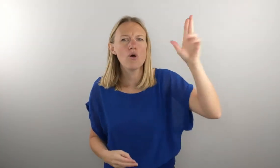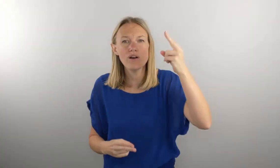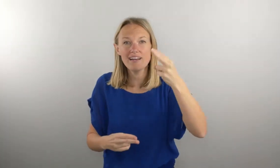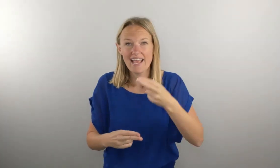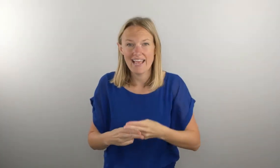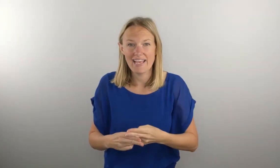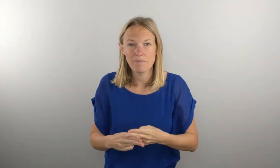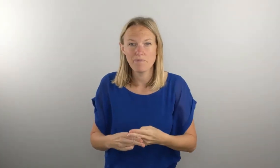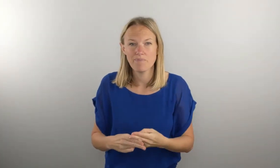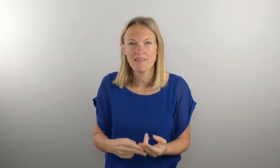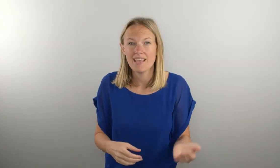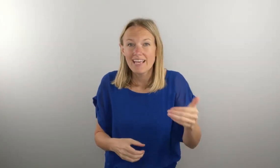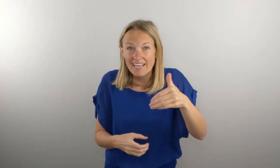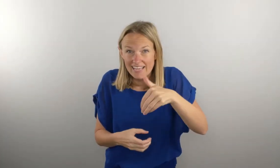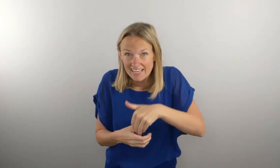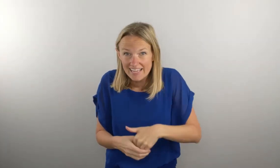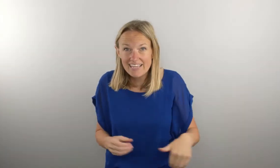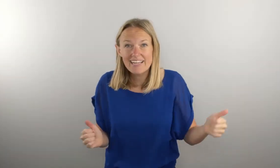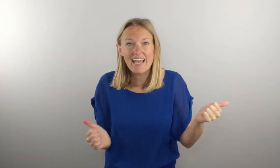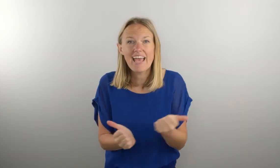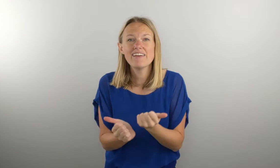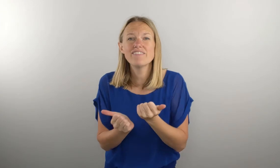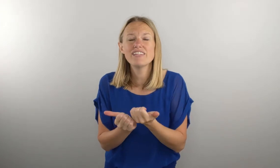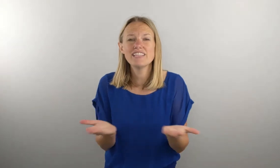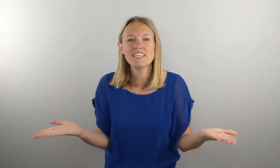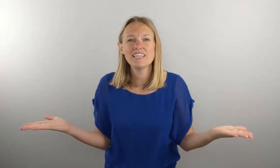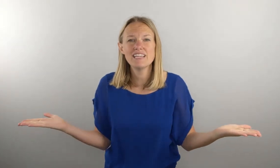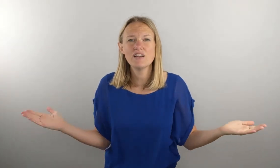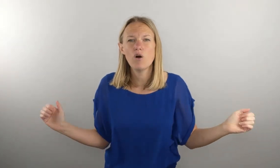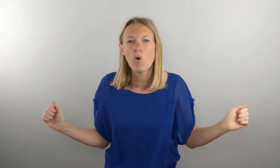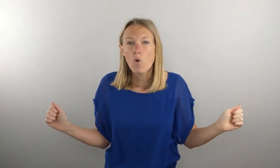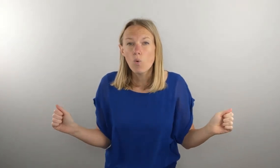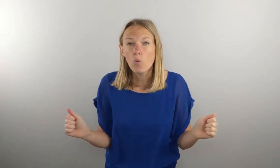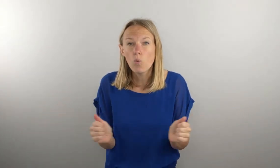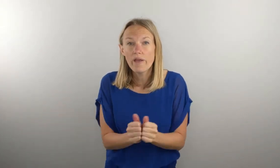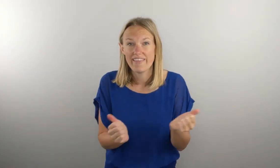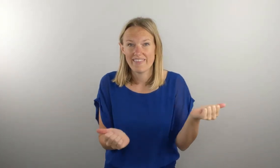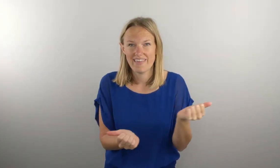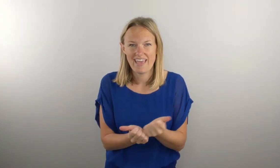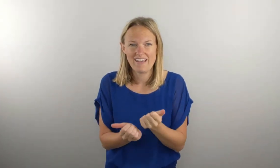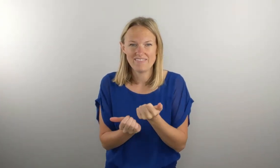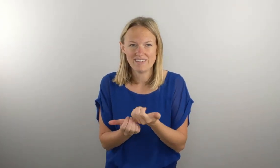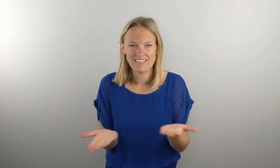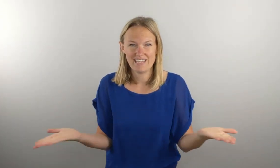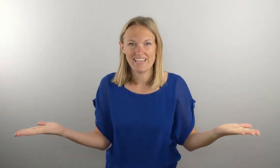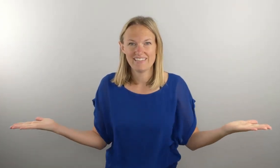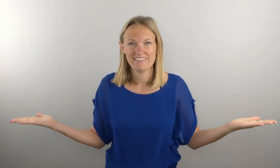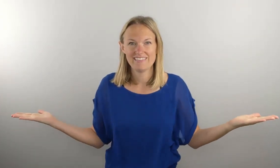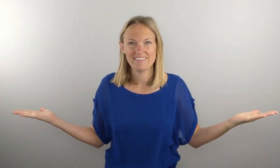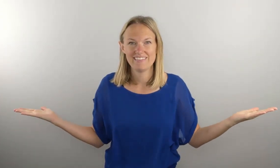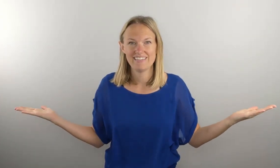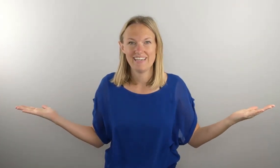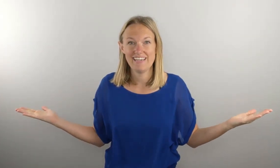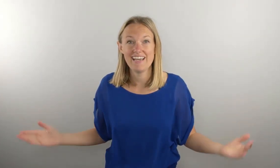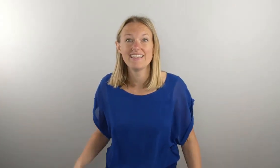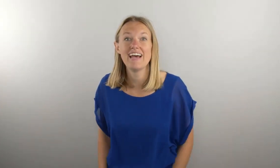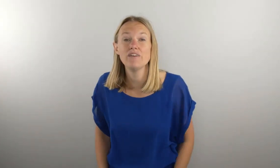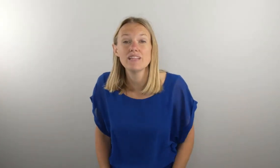your name in everything, with everything. Okay, and now the